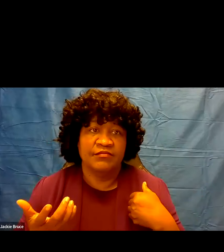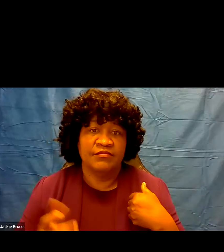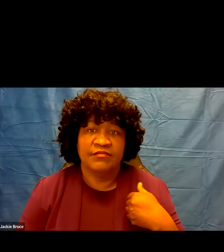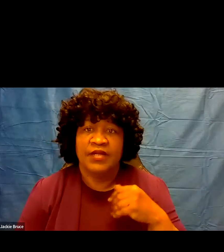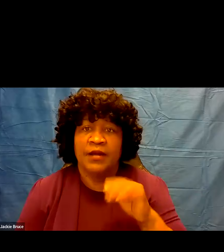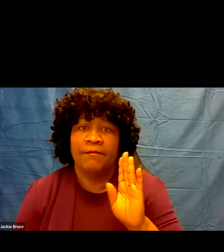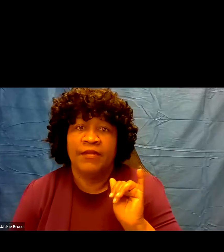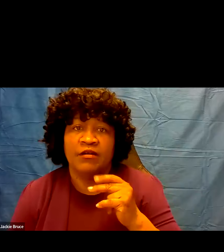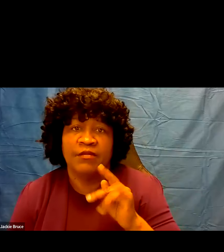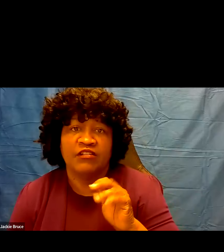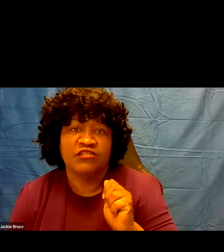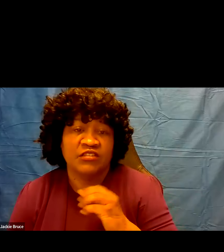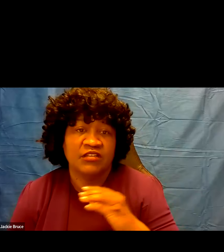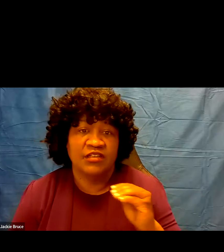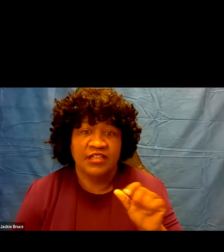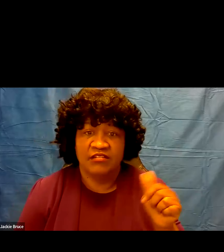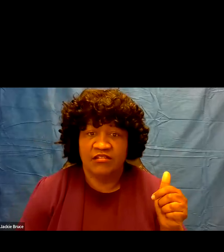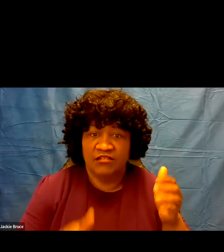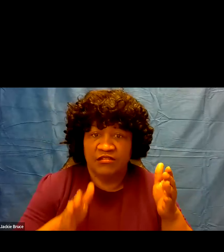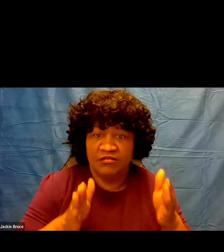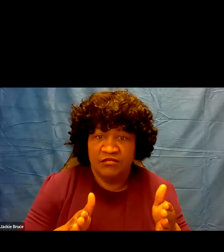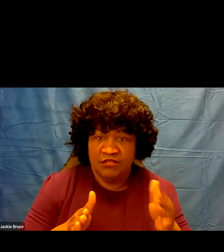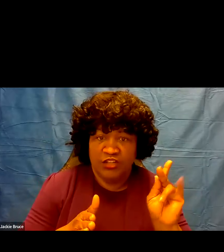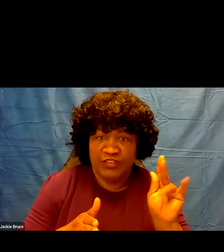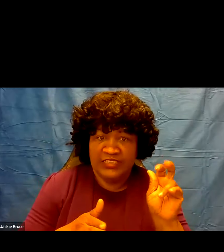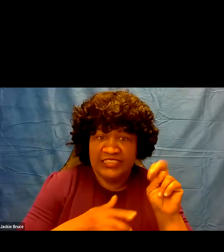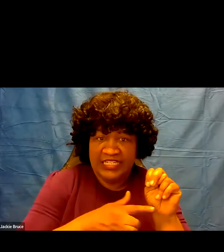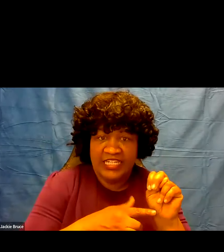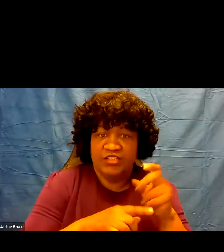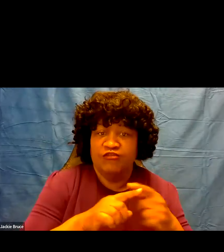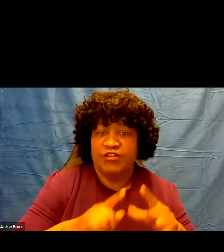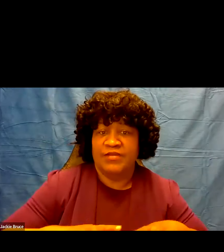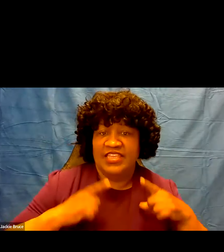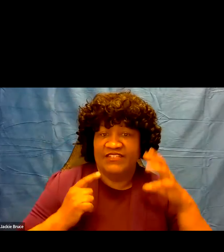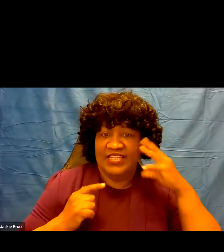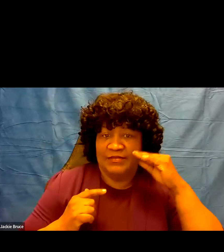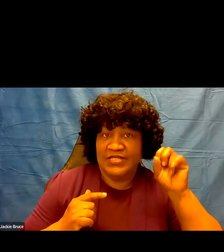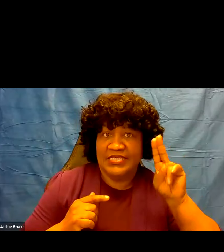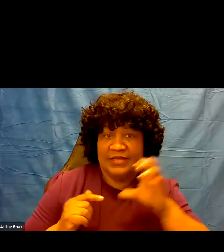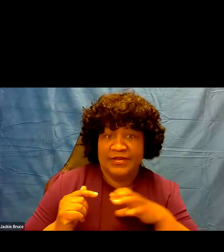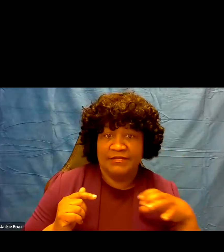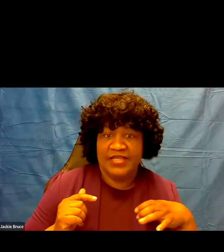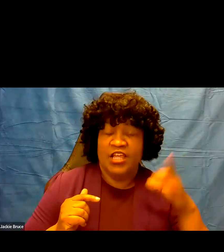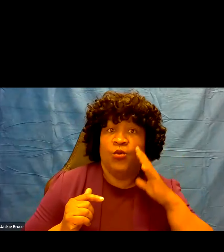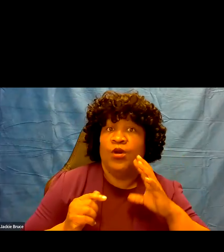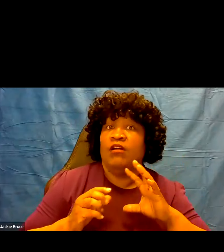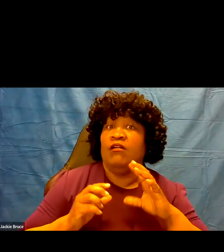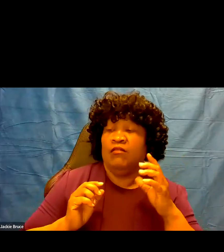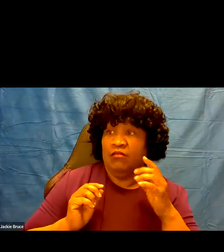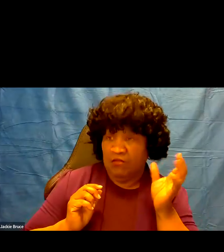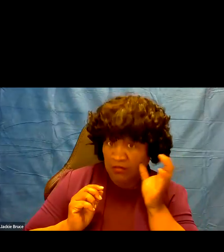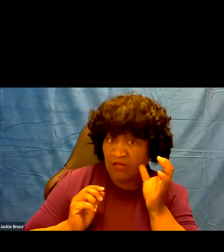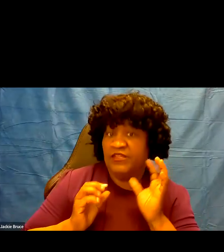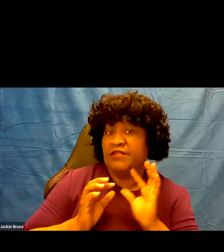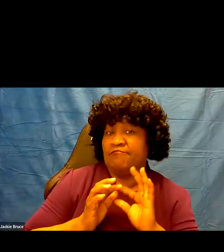and Kristen from the Lived Experience Subcommittee are going to synthesize some of the feedback that they heard when the